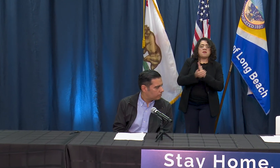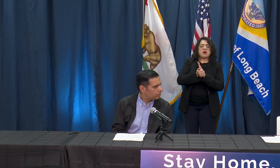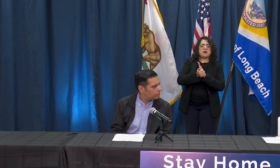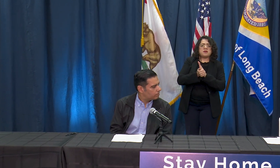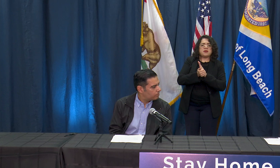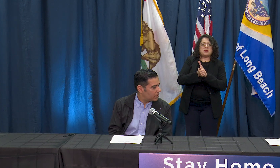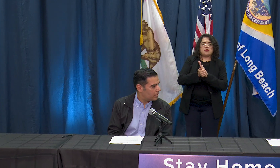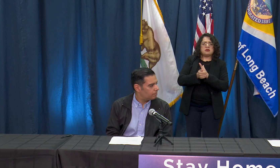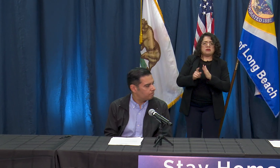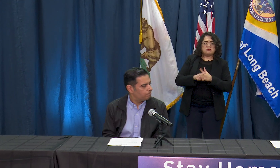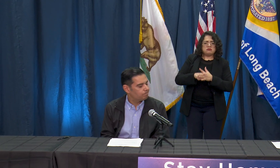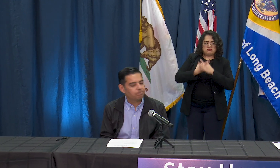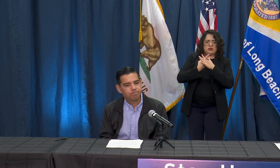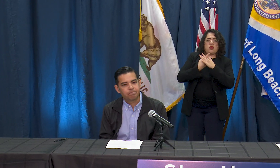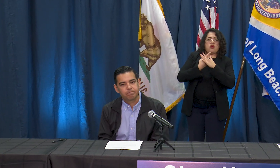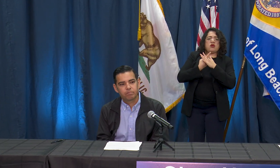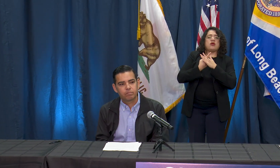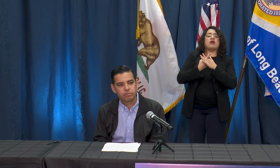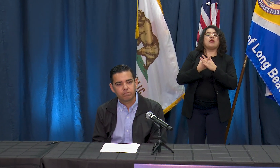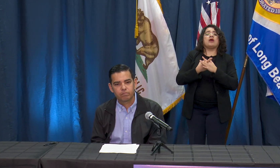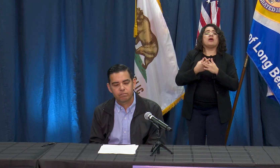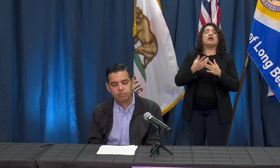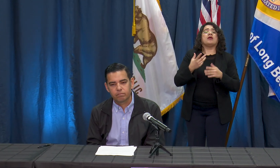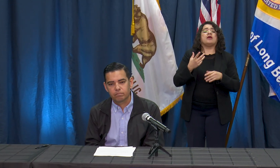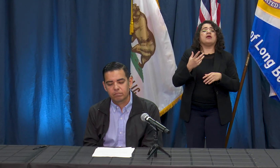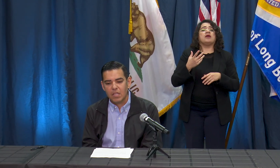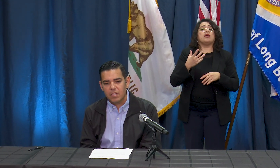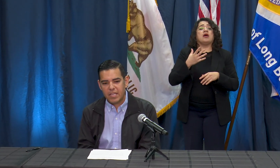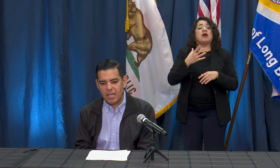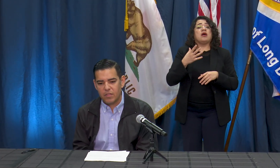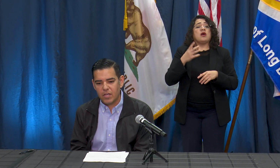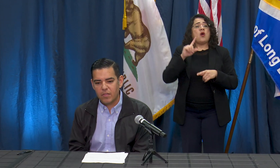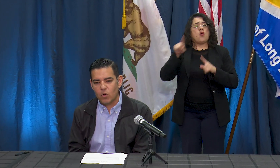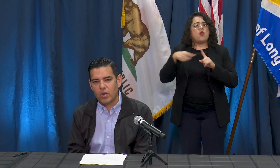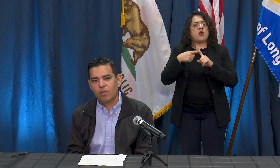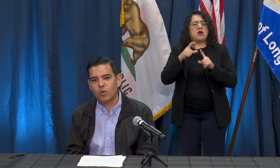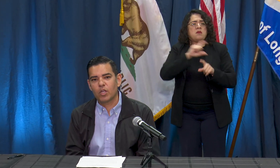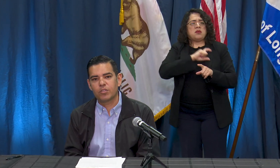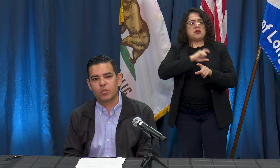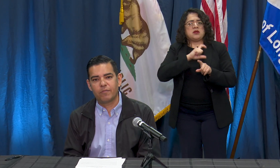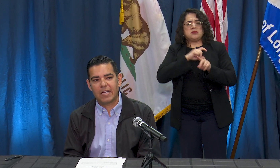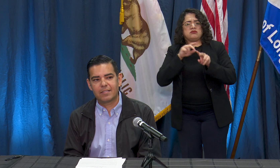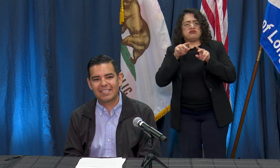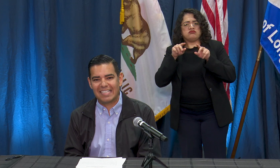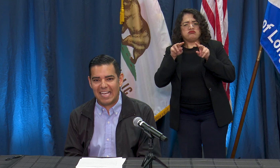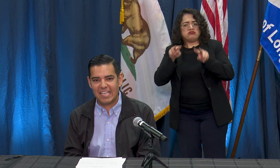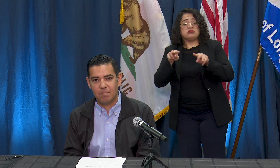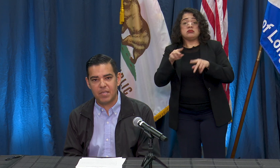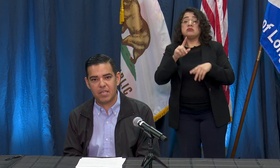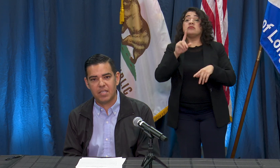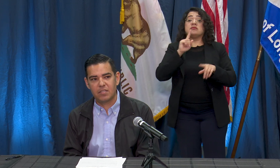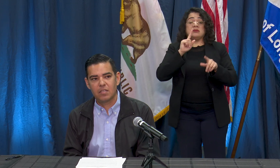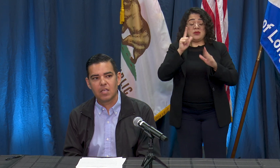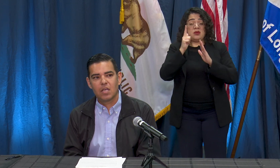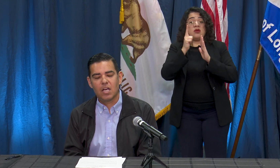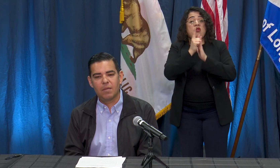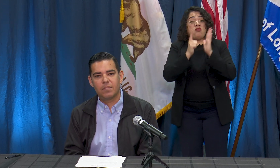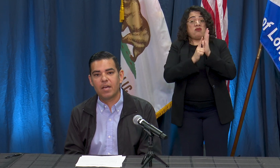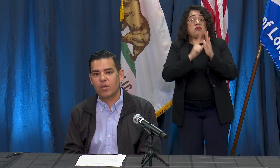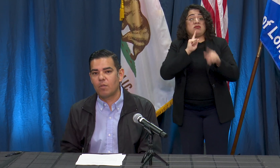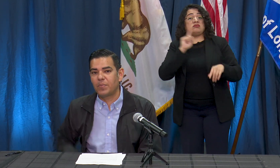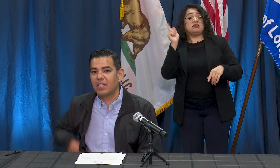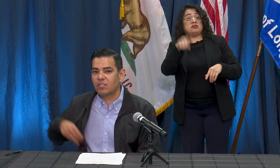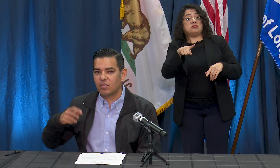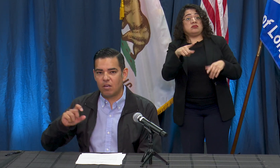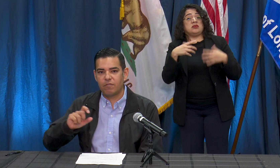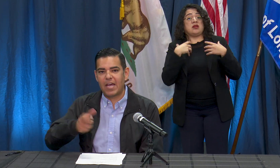LBPD be enforcing those amendments with citations? Yeah, the health order goes into effect tonight at midnight.